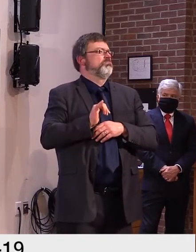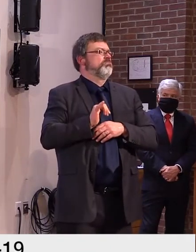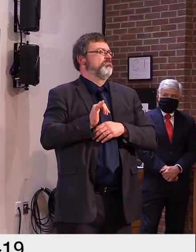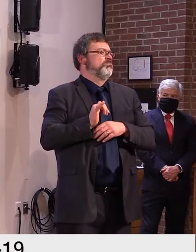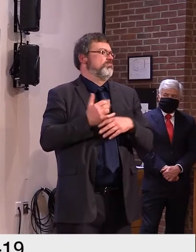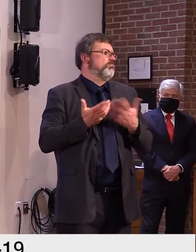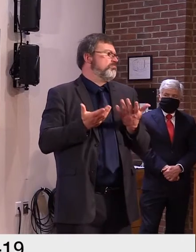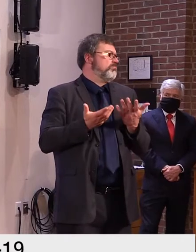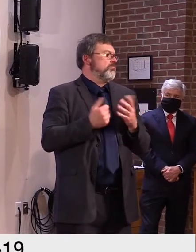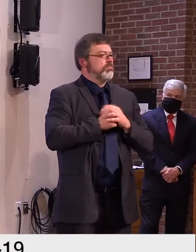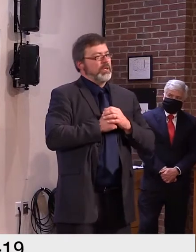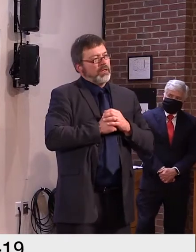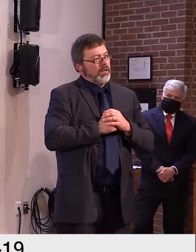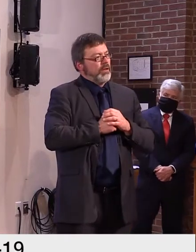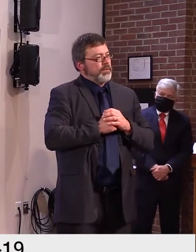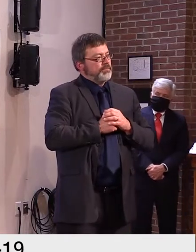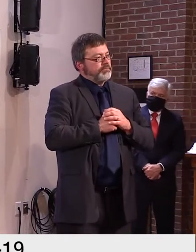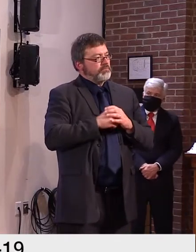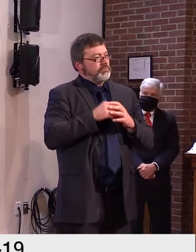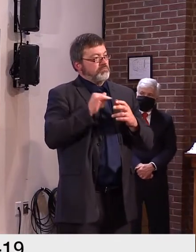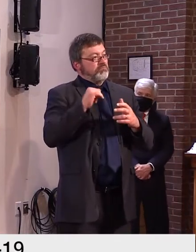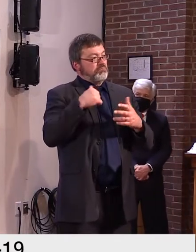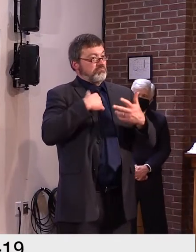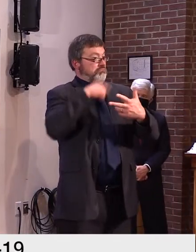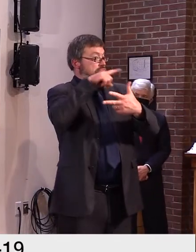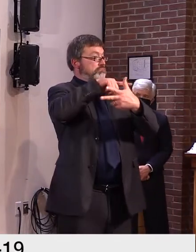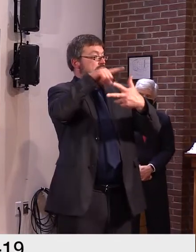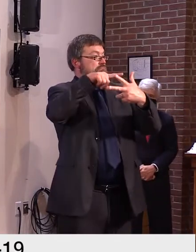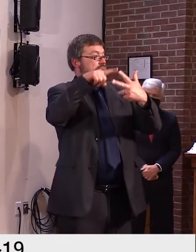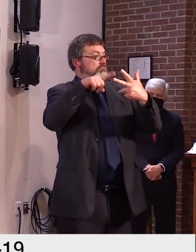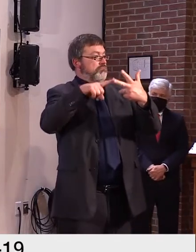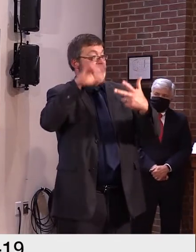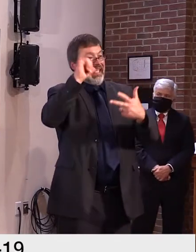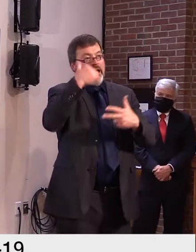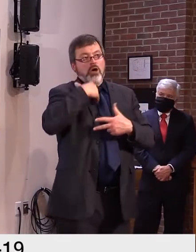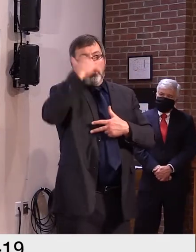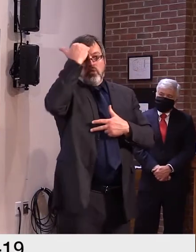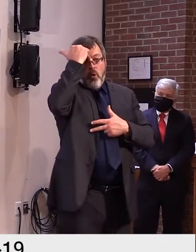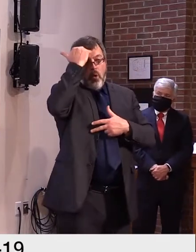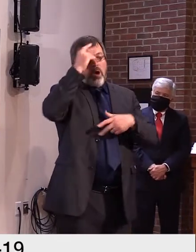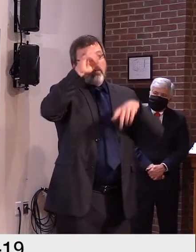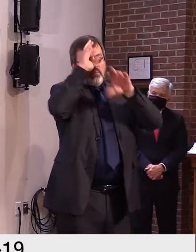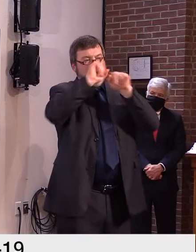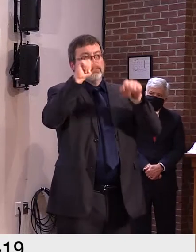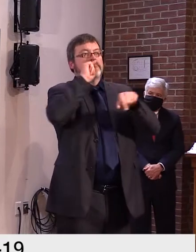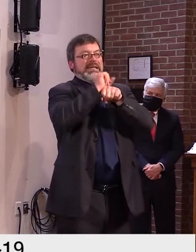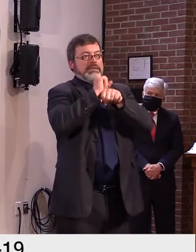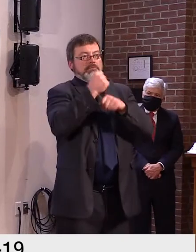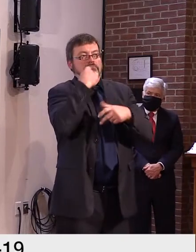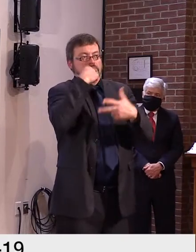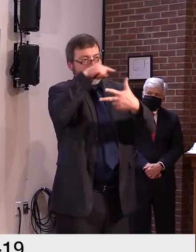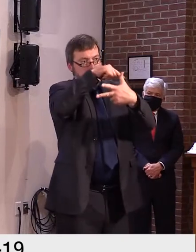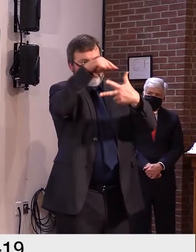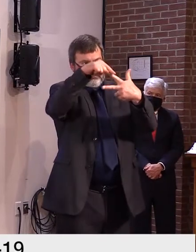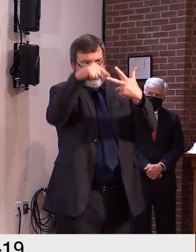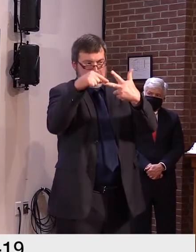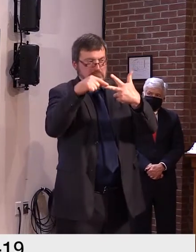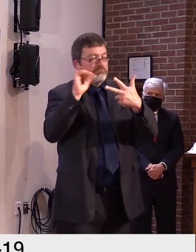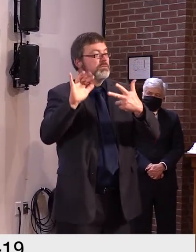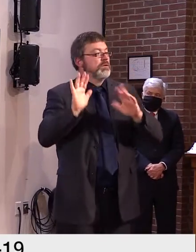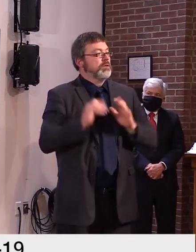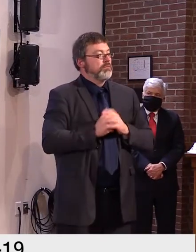So those are the three drugs. And certainly the dexamethasone data is looking very good